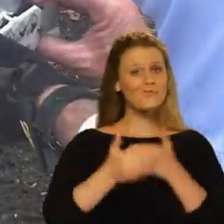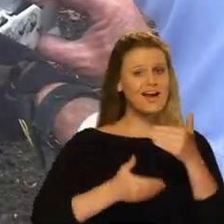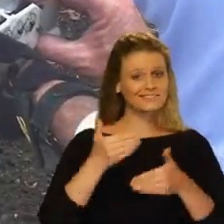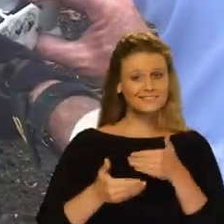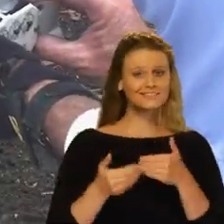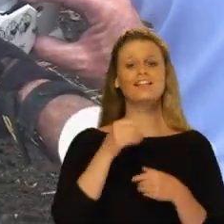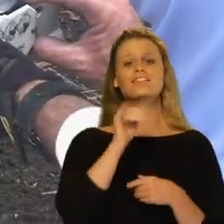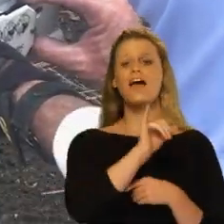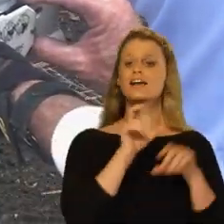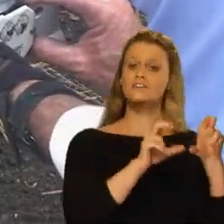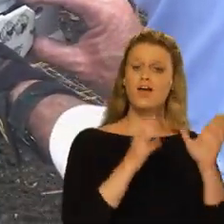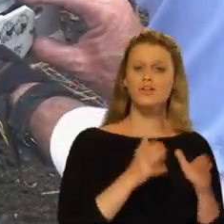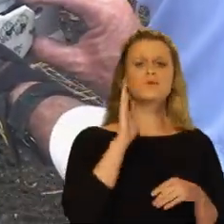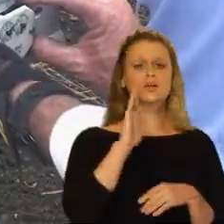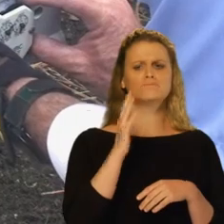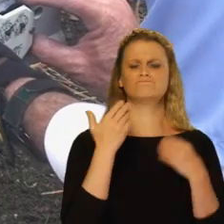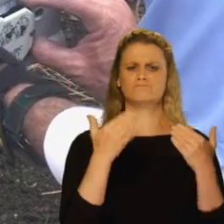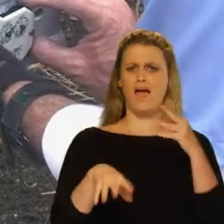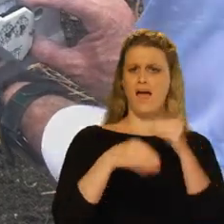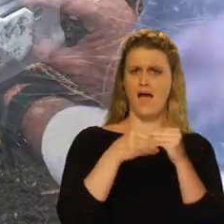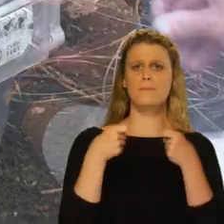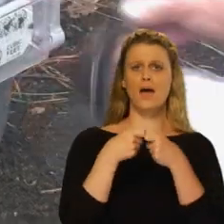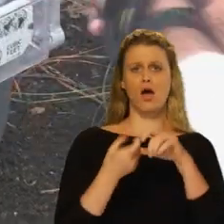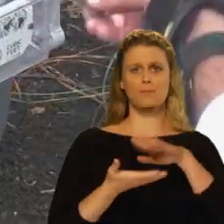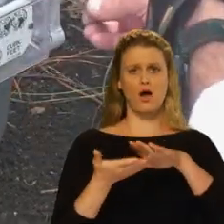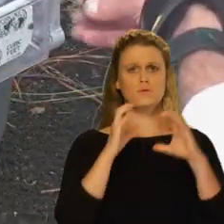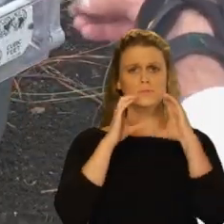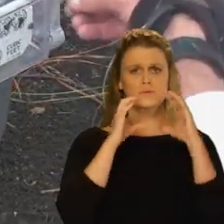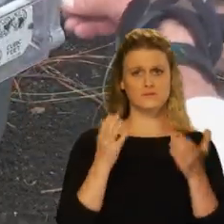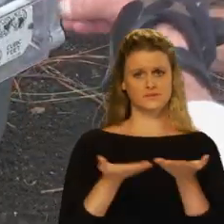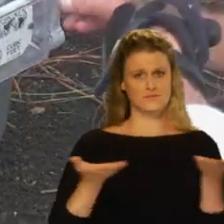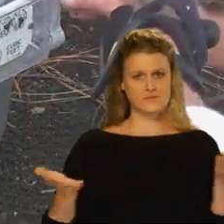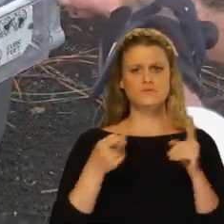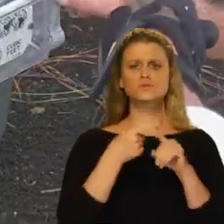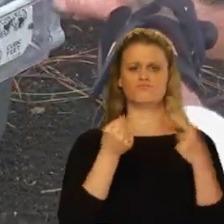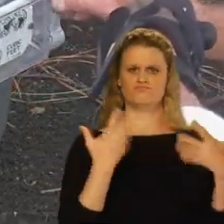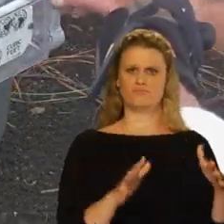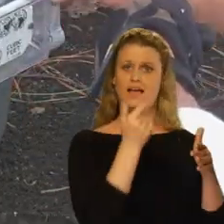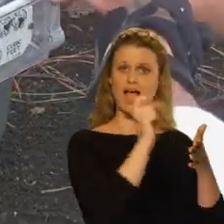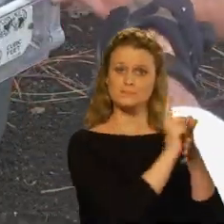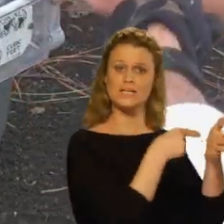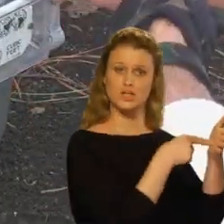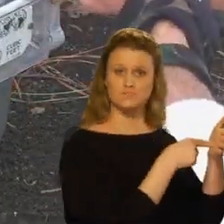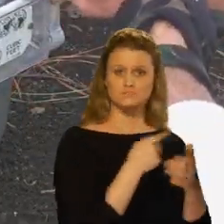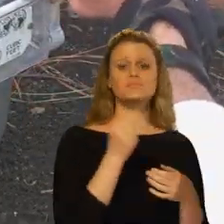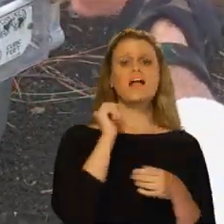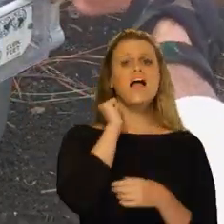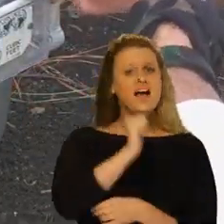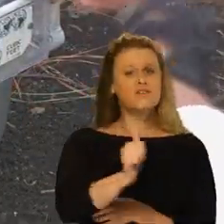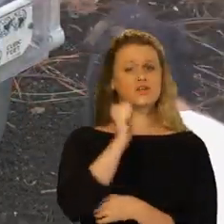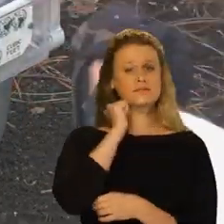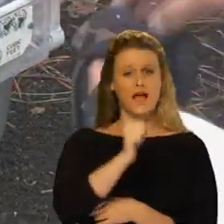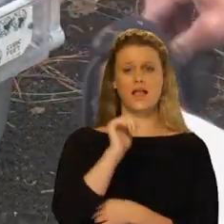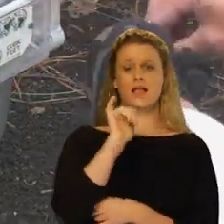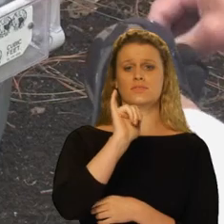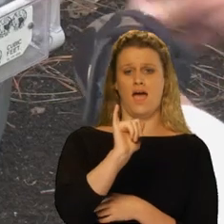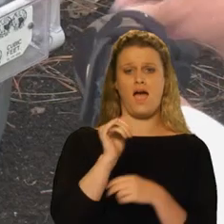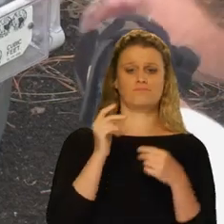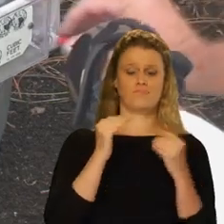the installer will add a battery-powered communication device to the natural gas meter. Each day, the advanced meter